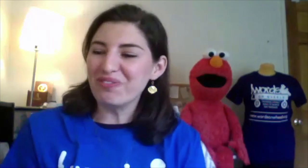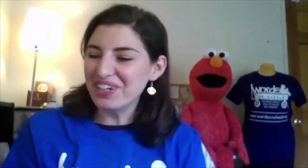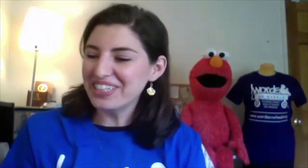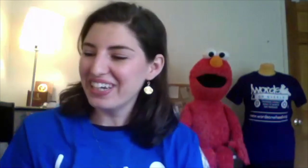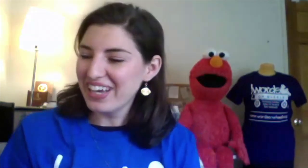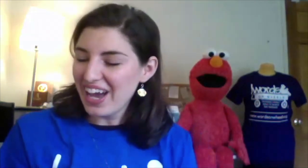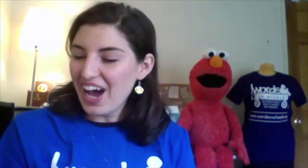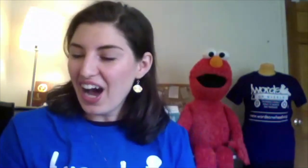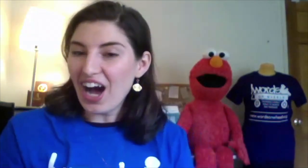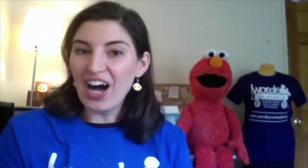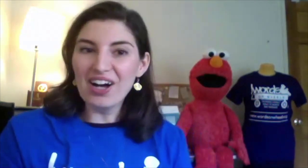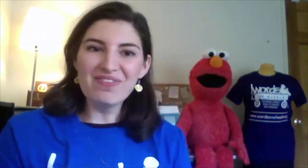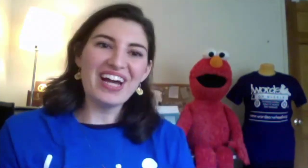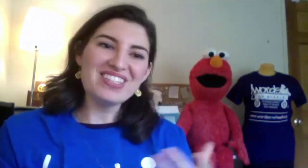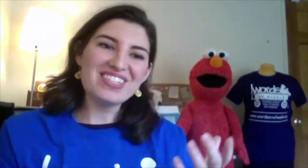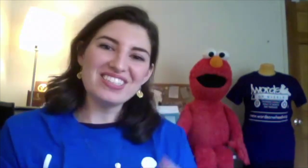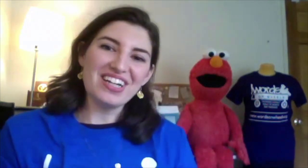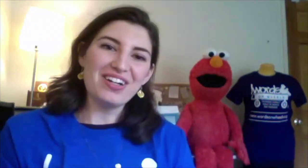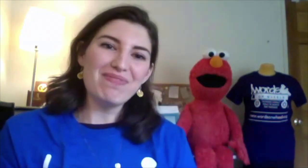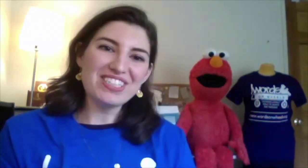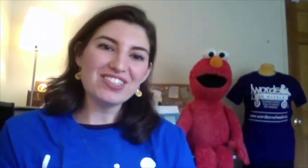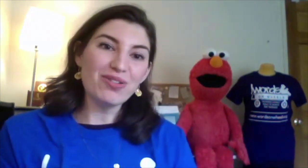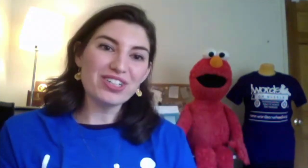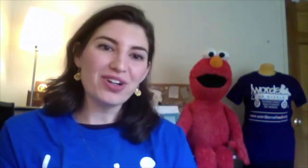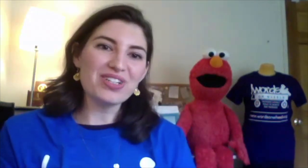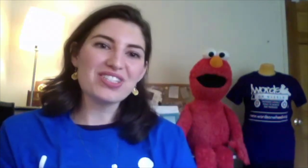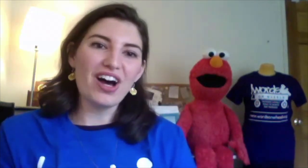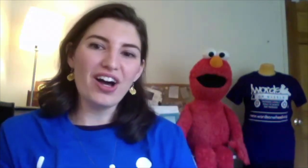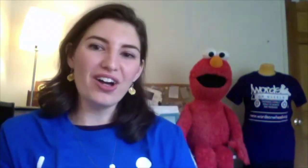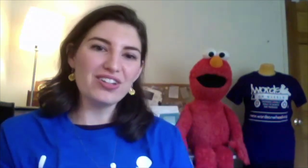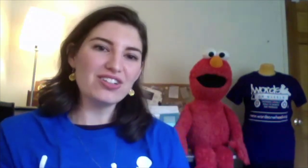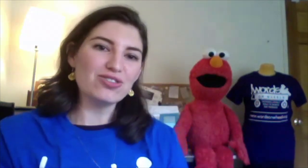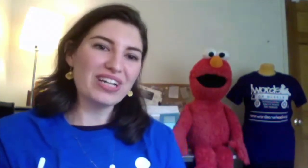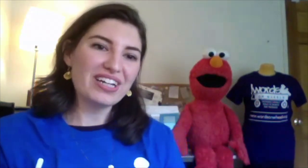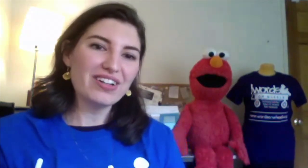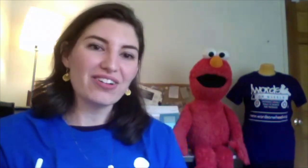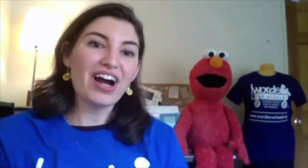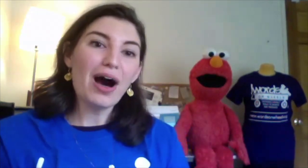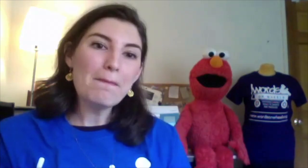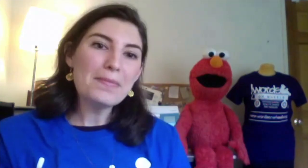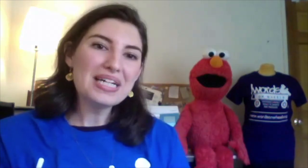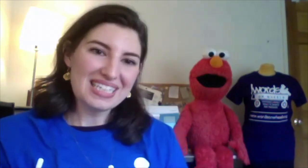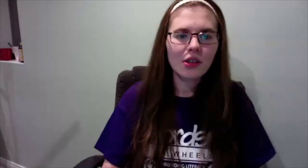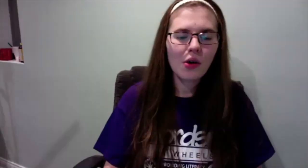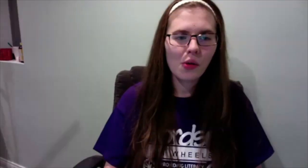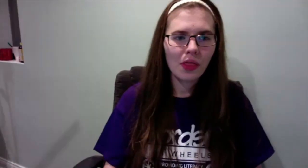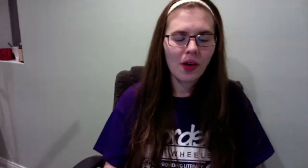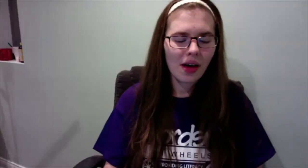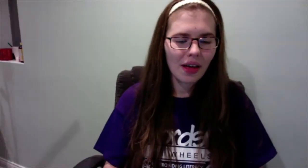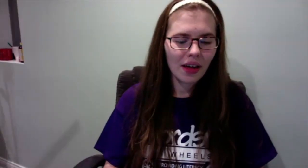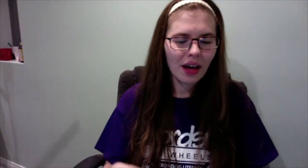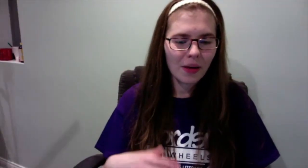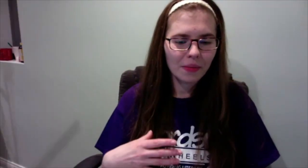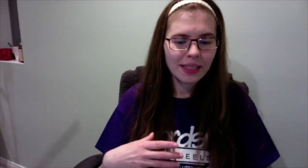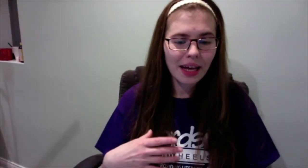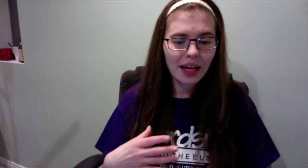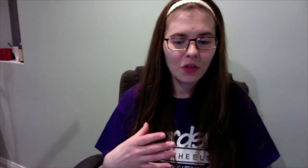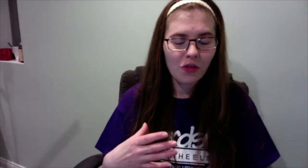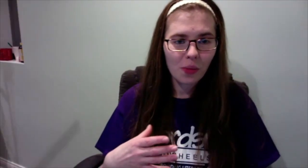one. As Tatiana mentioned, do you want to show us drink or cup? Yes, so the sign for